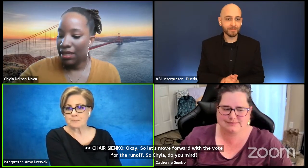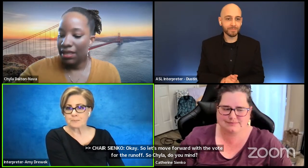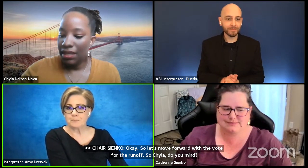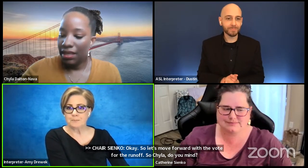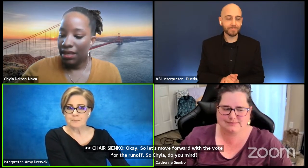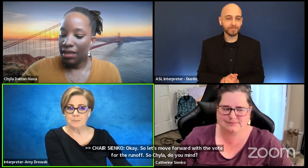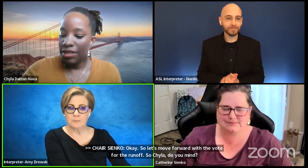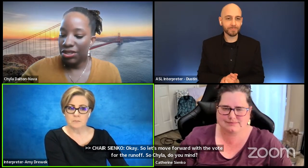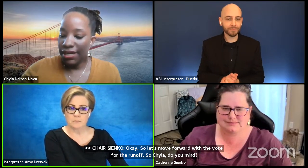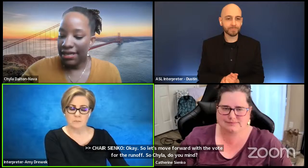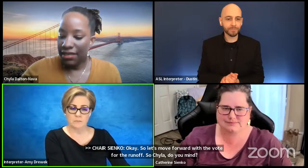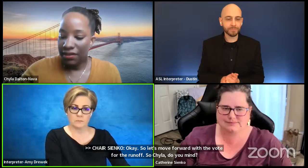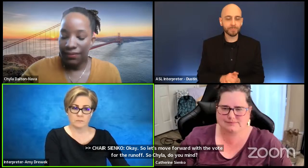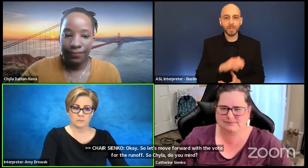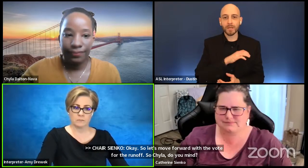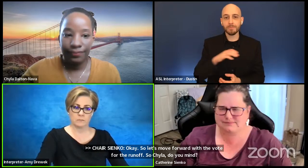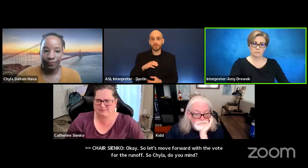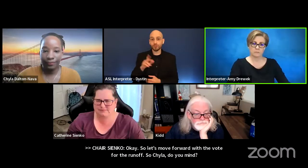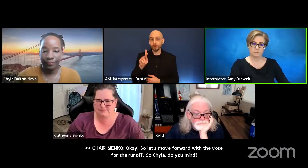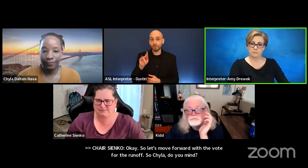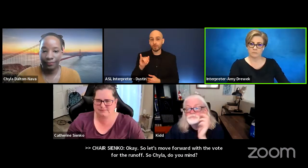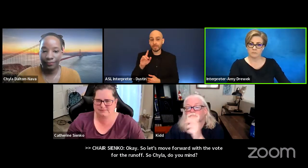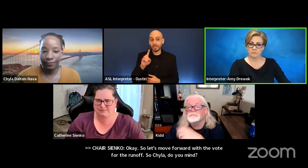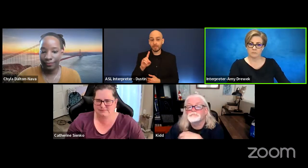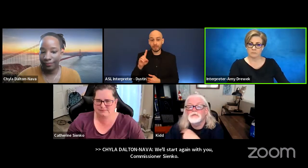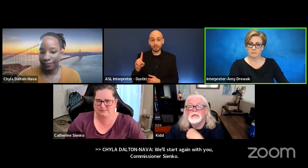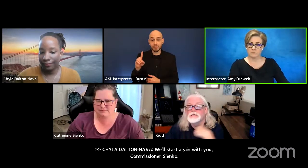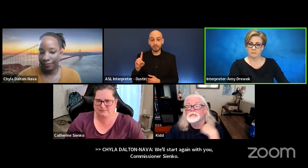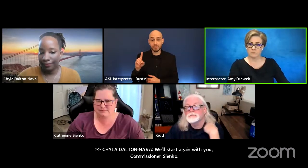Nikki? Commissioner Kidd,